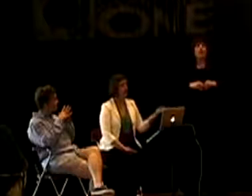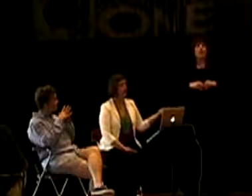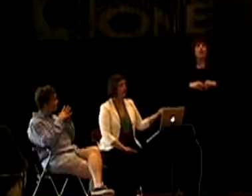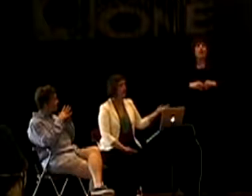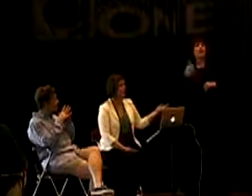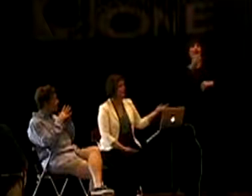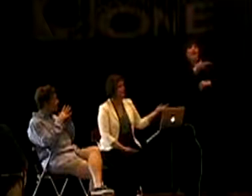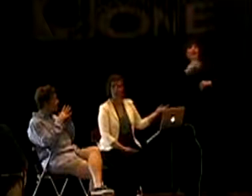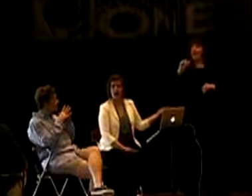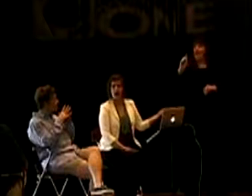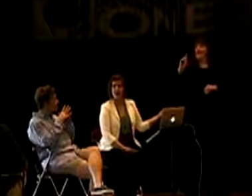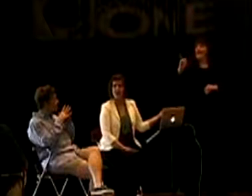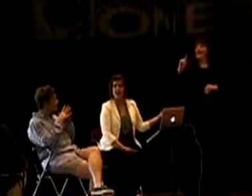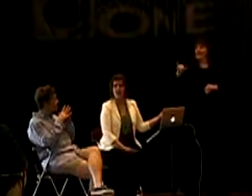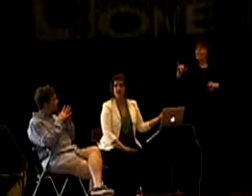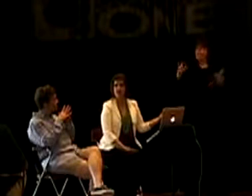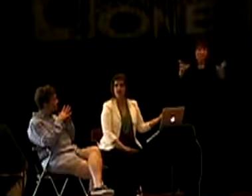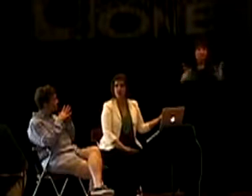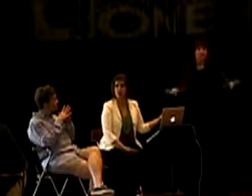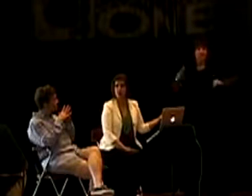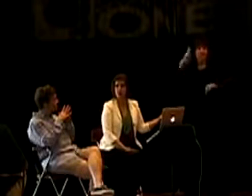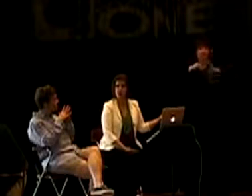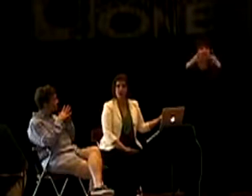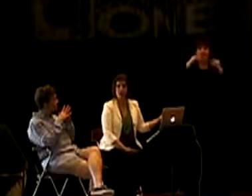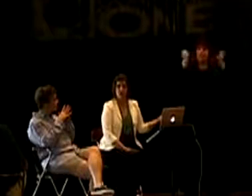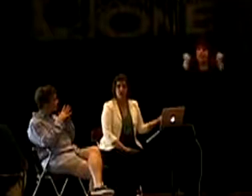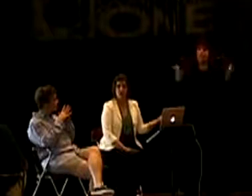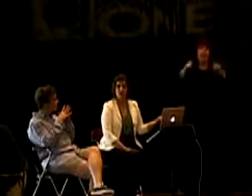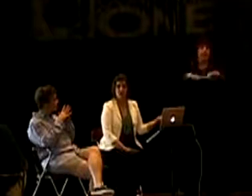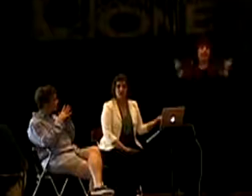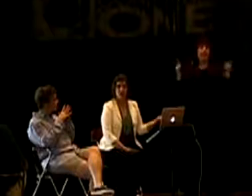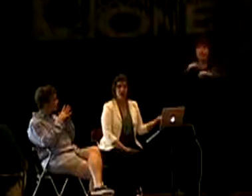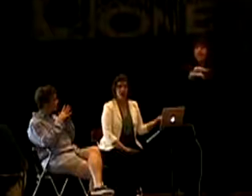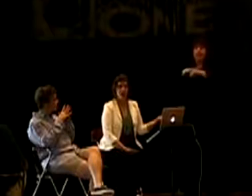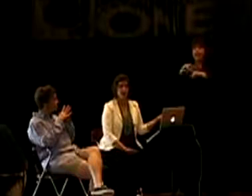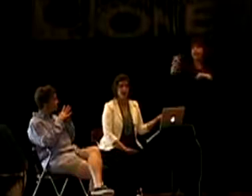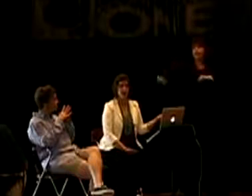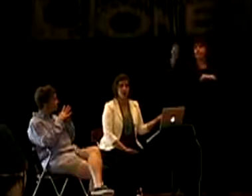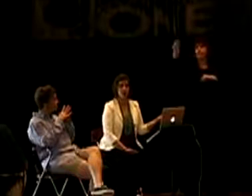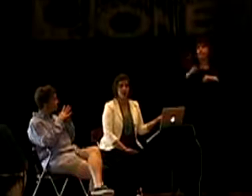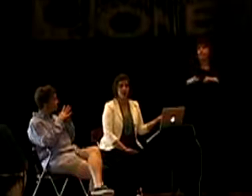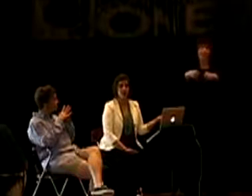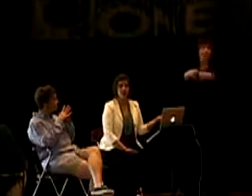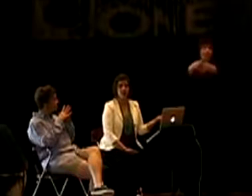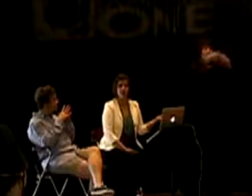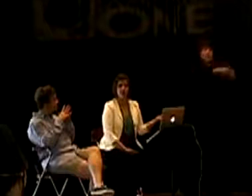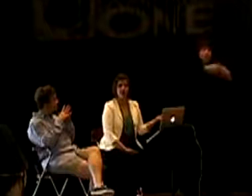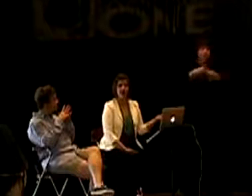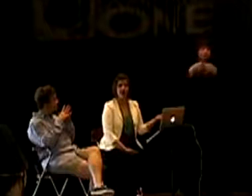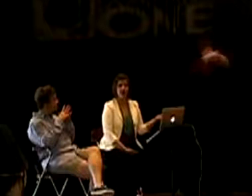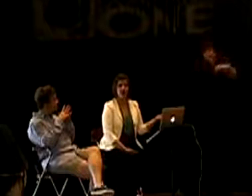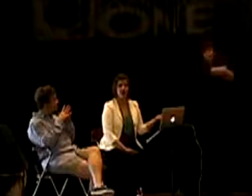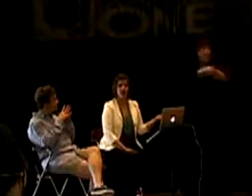And so Aditi has also been represented on stages around the country, and she's been the recipient of several major awards,